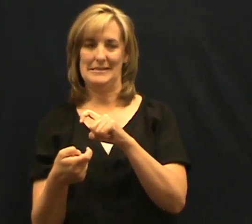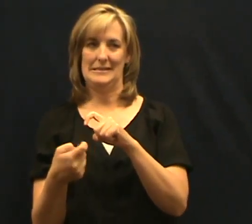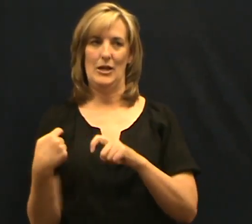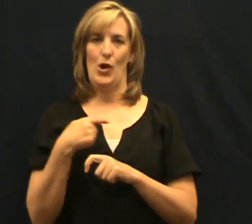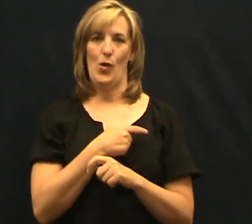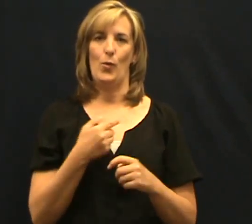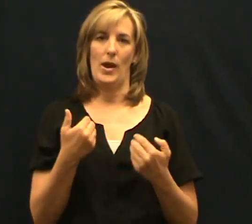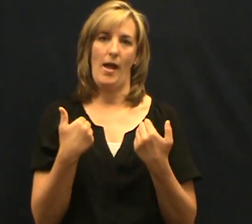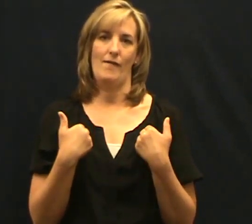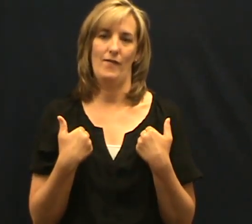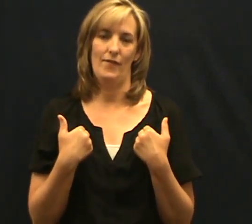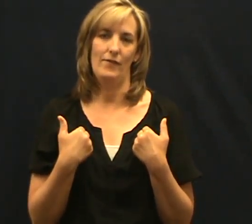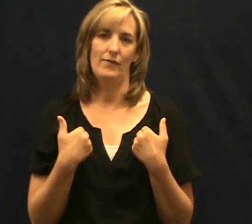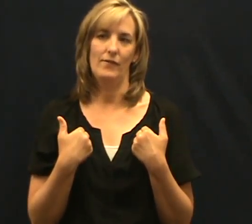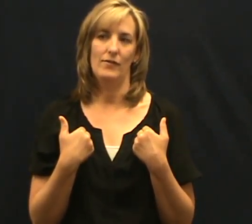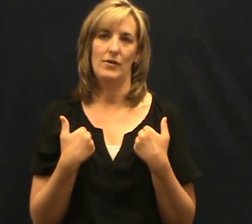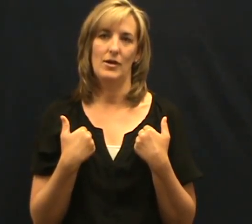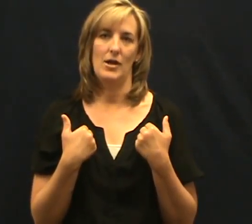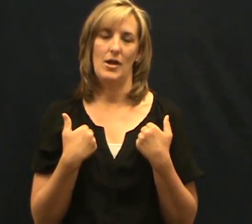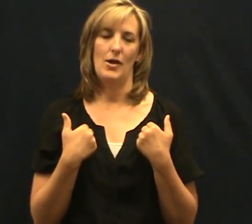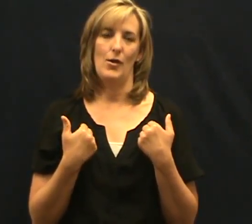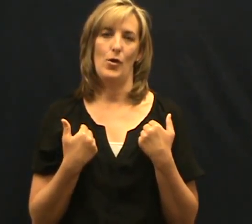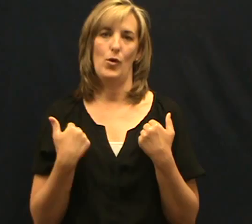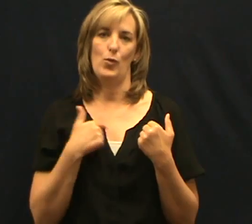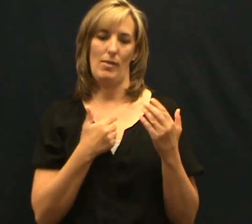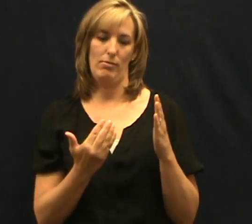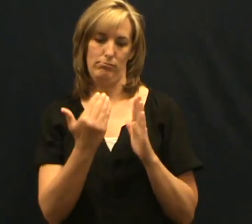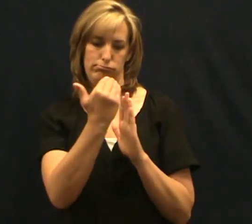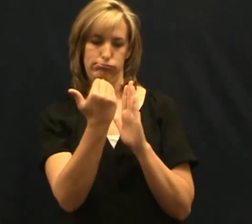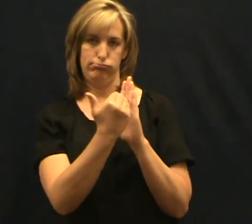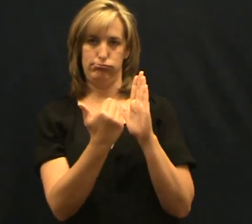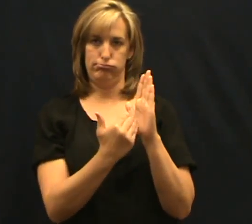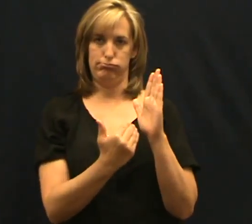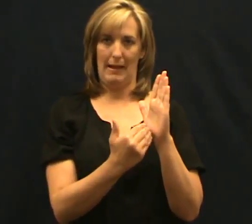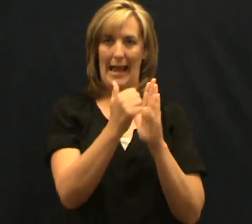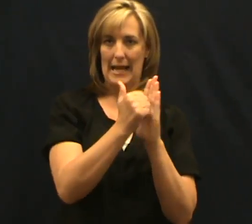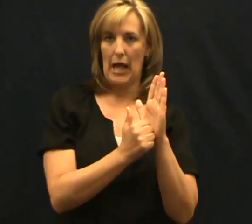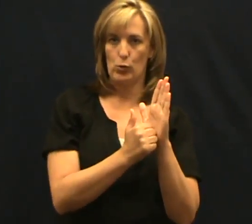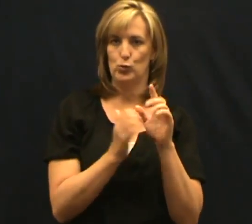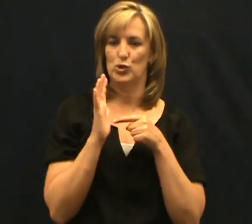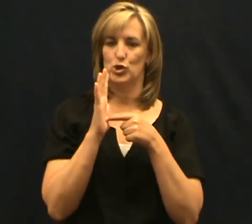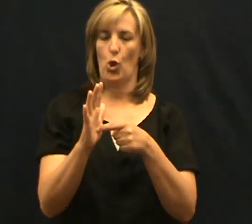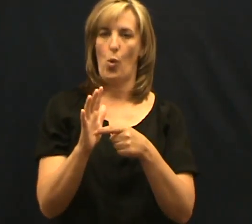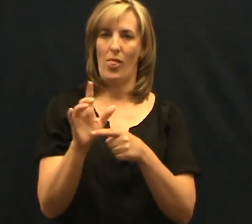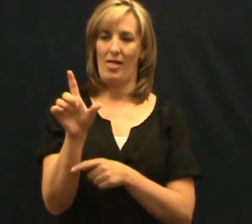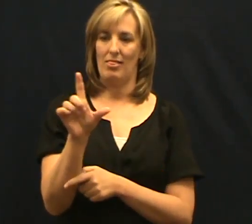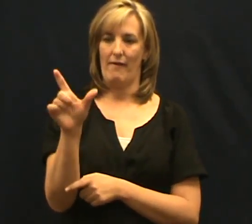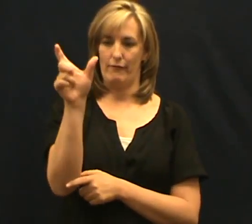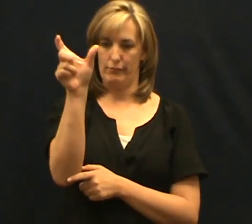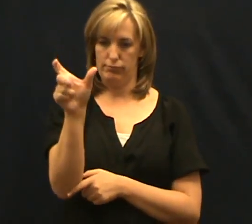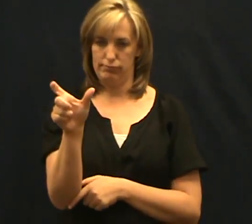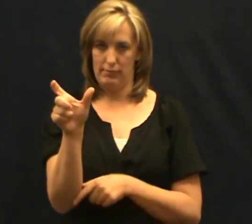then relist our accounts, like we've shown on the left-hand side here. Remember, starting with assets,